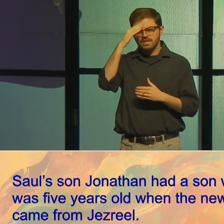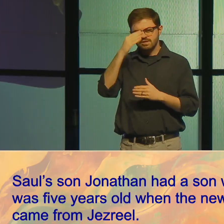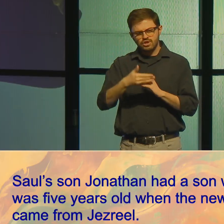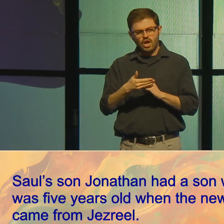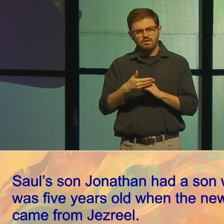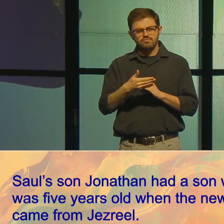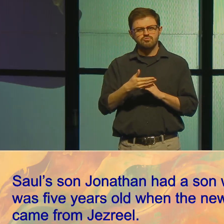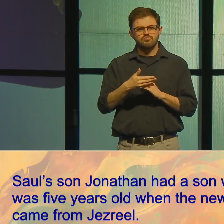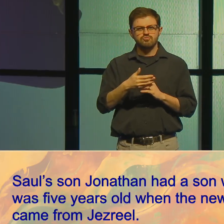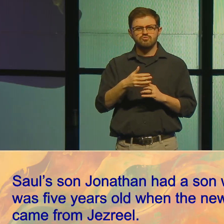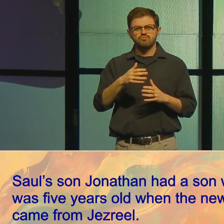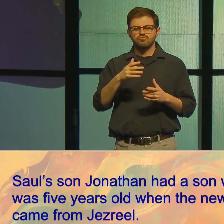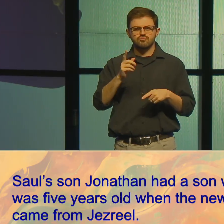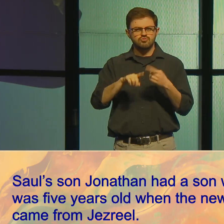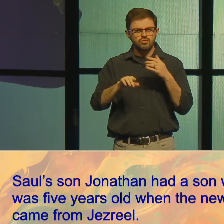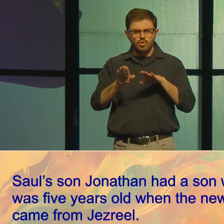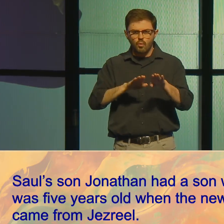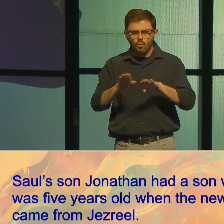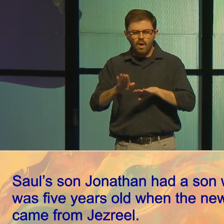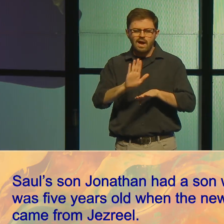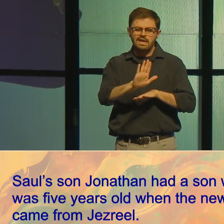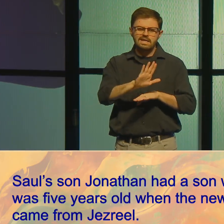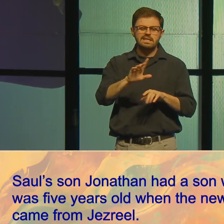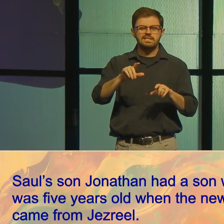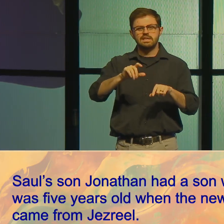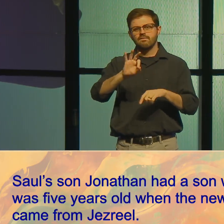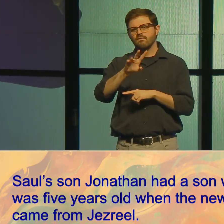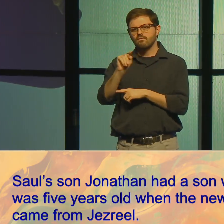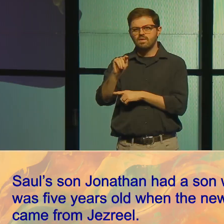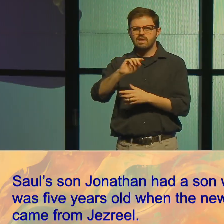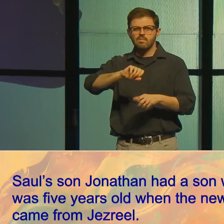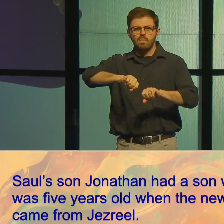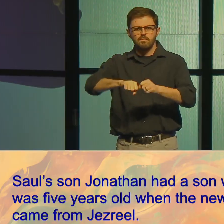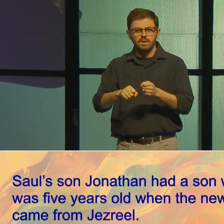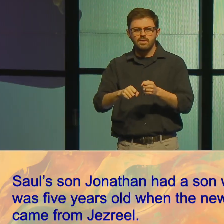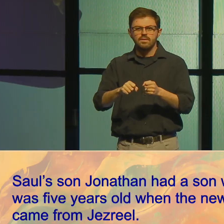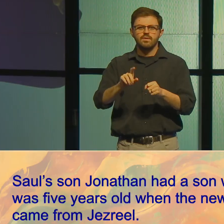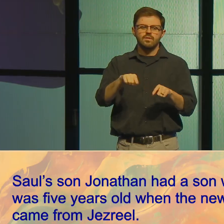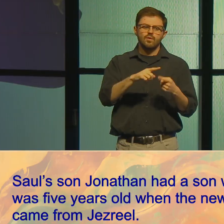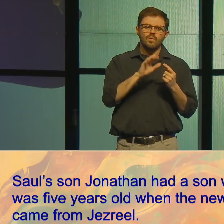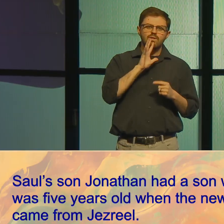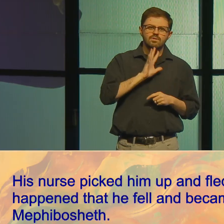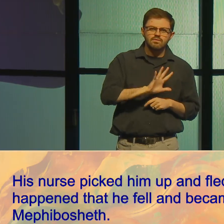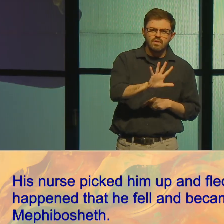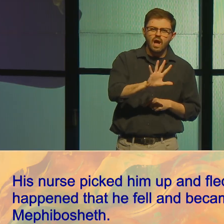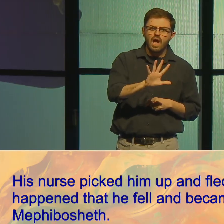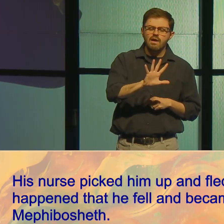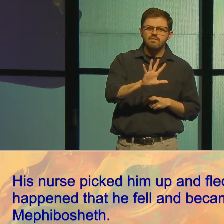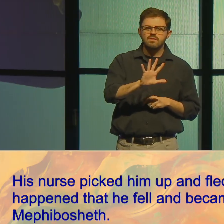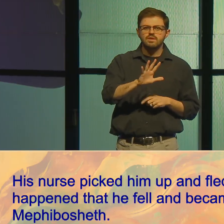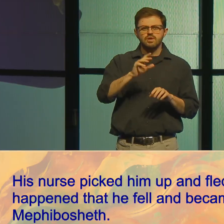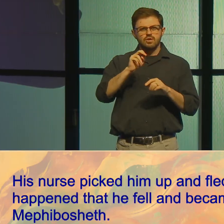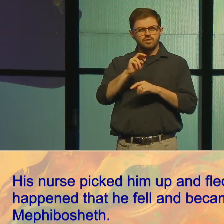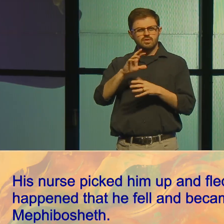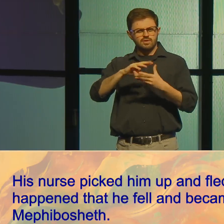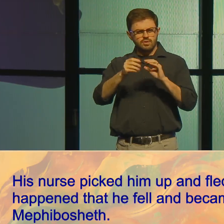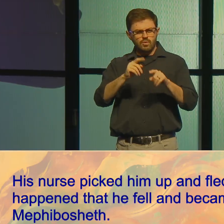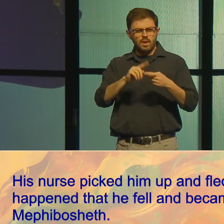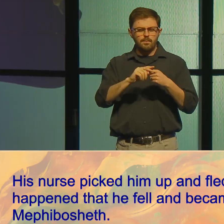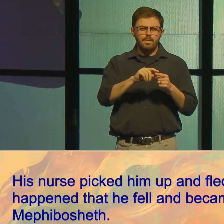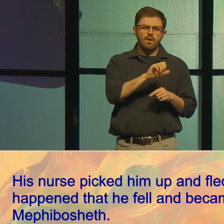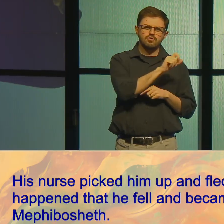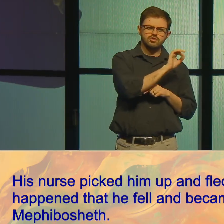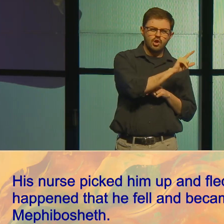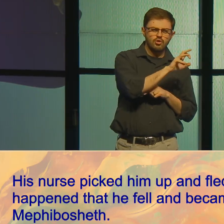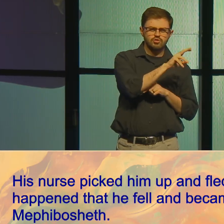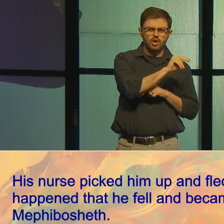feet. He was 5 years old when the news about Saul and Jonathan came from Jezreel. And his nurse picked him up and